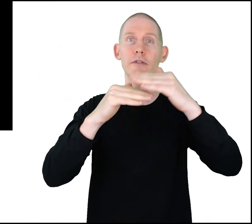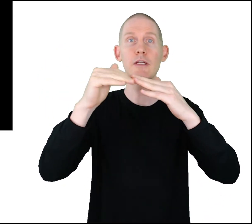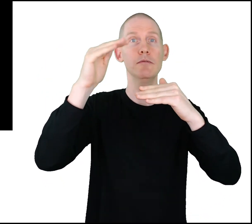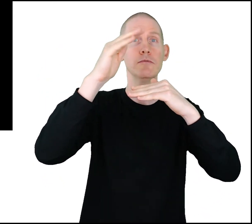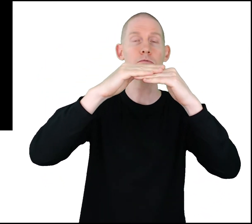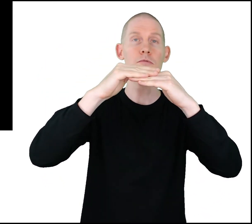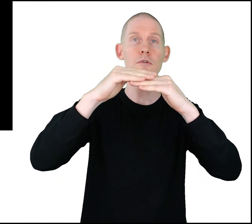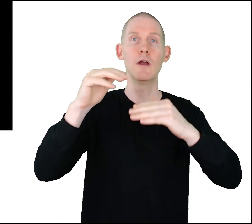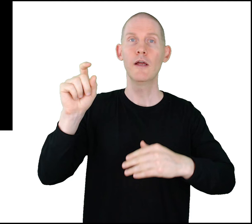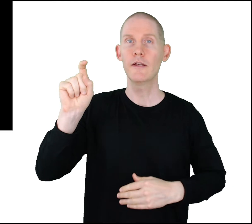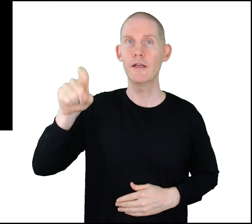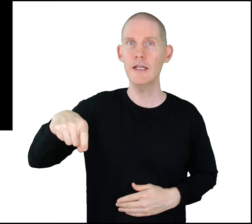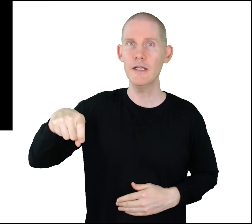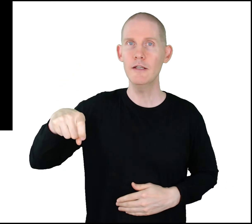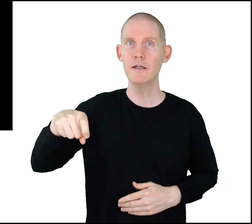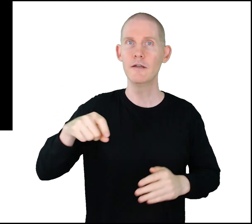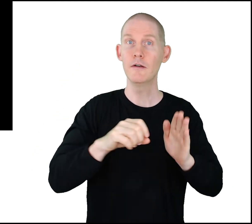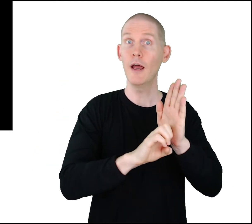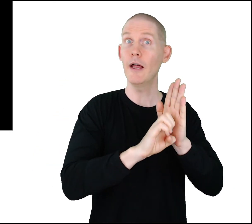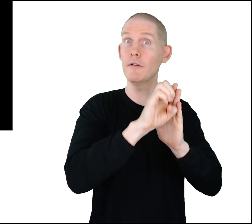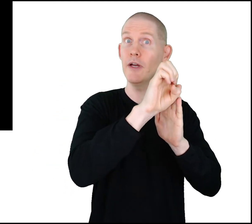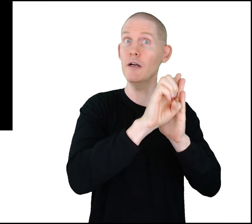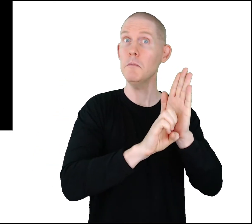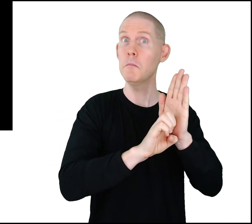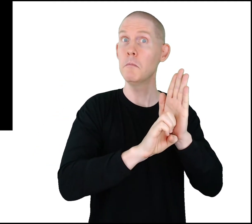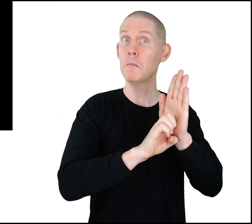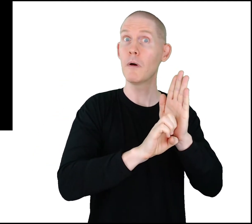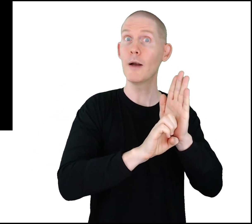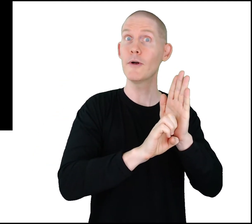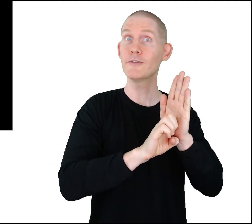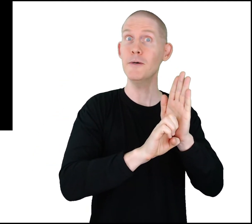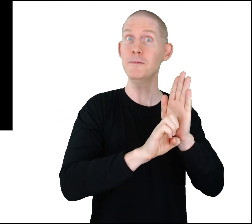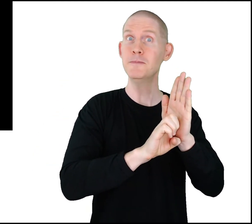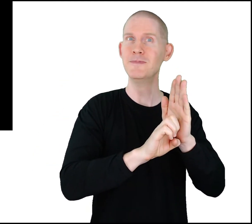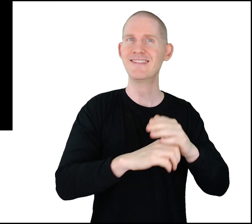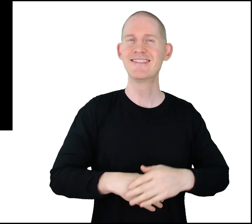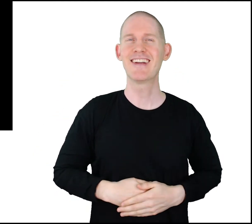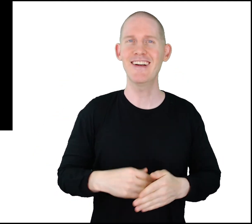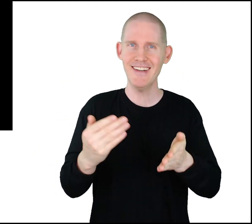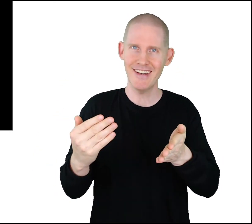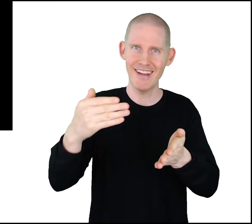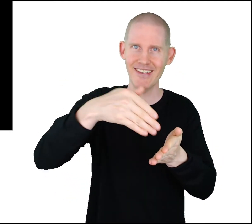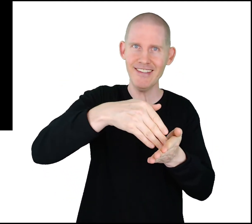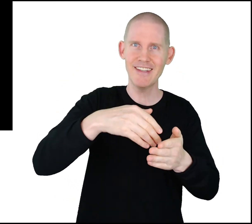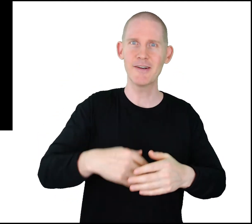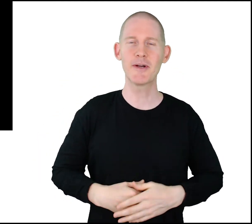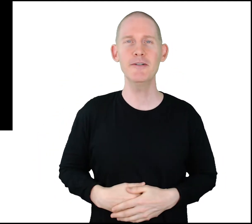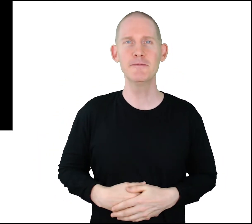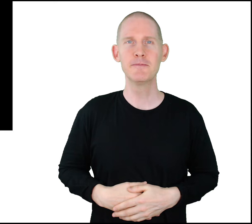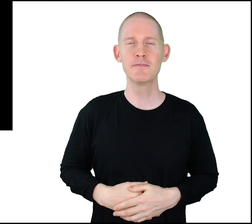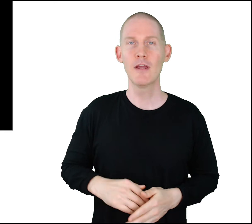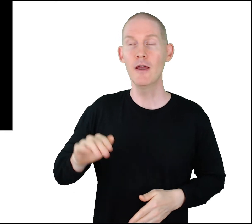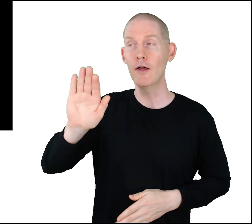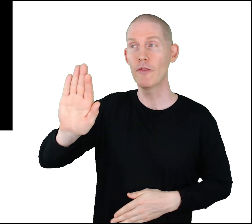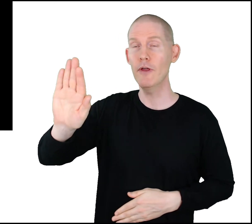building need elevator? Eyebrows up. All right, again, here we go.